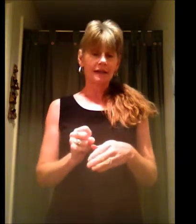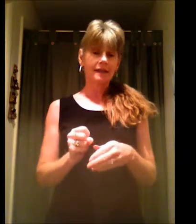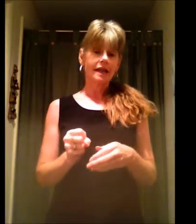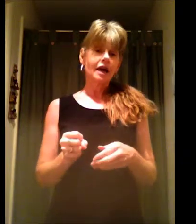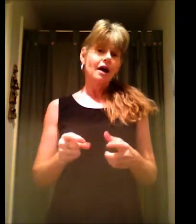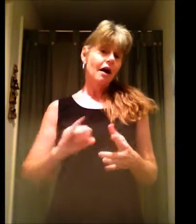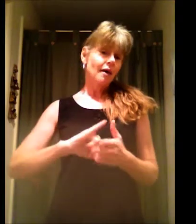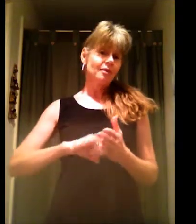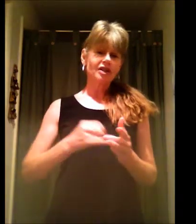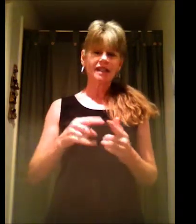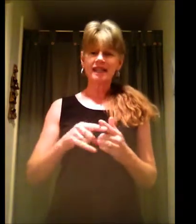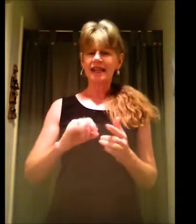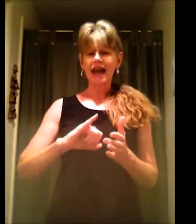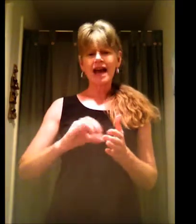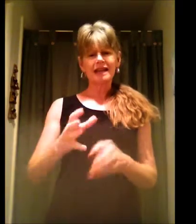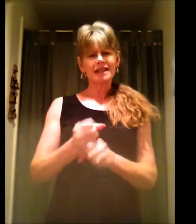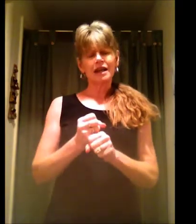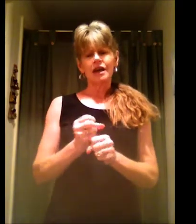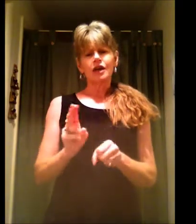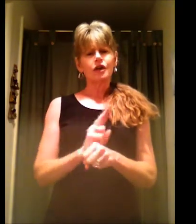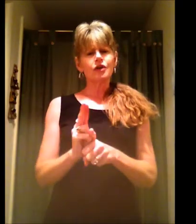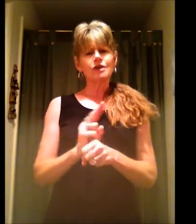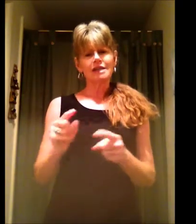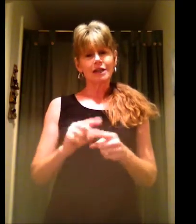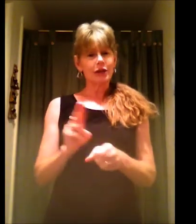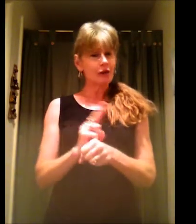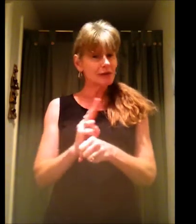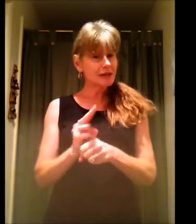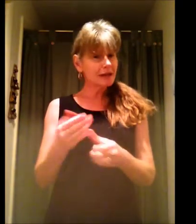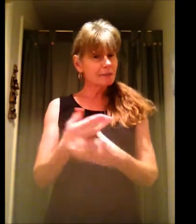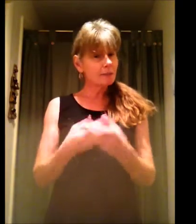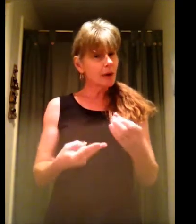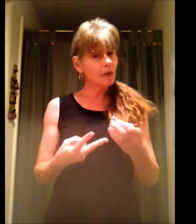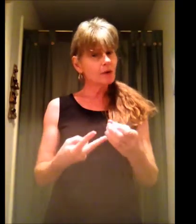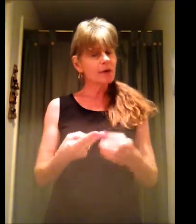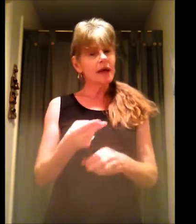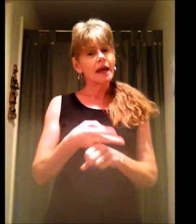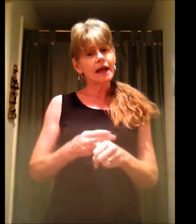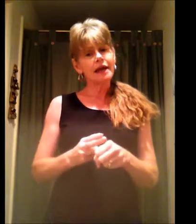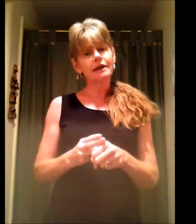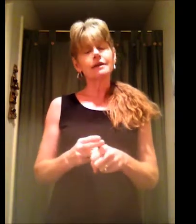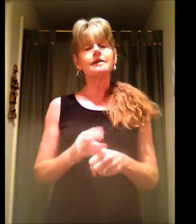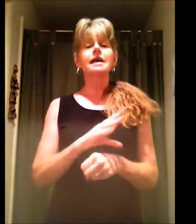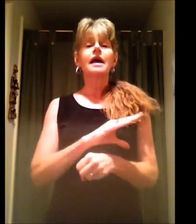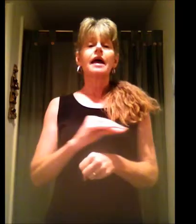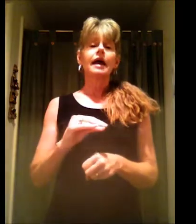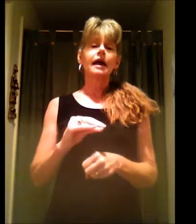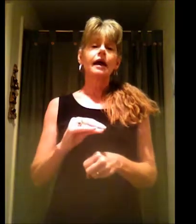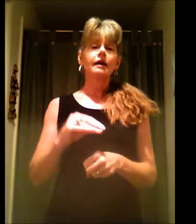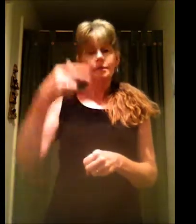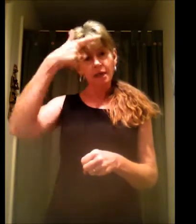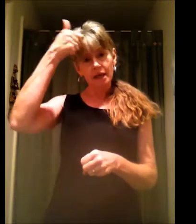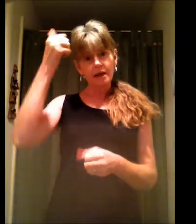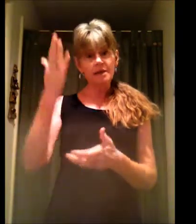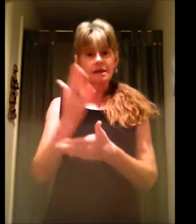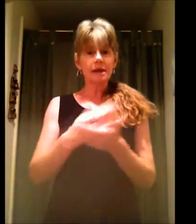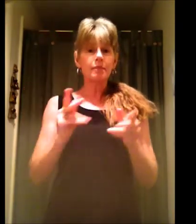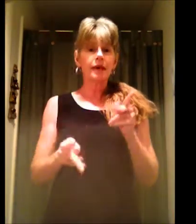hands just to get used to using both hands, and because some